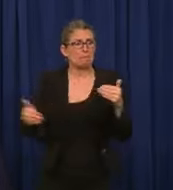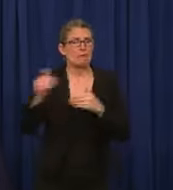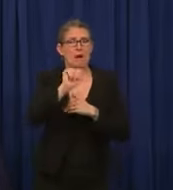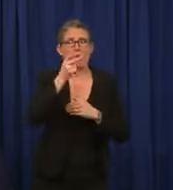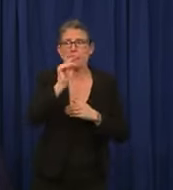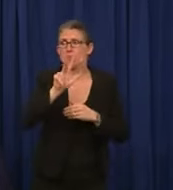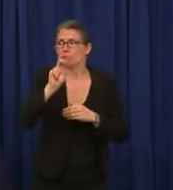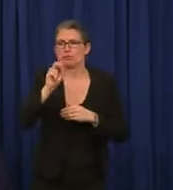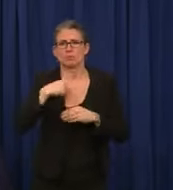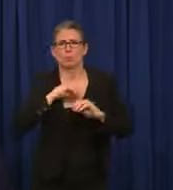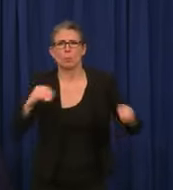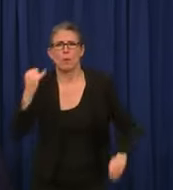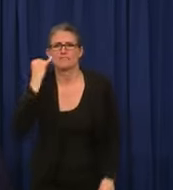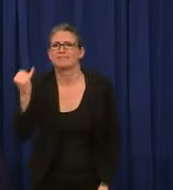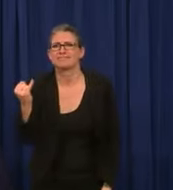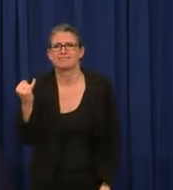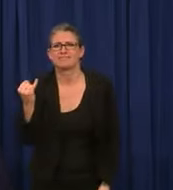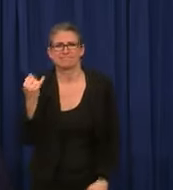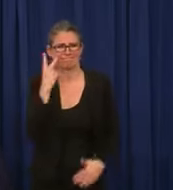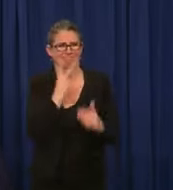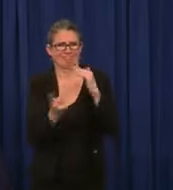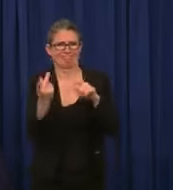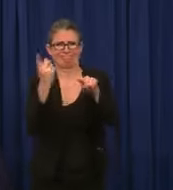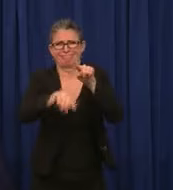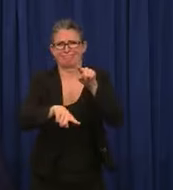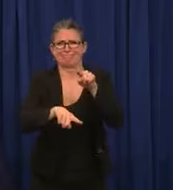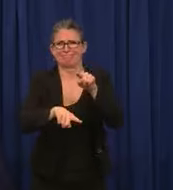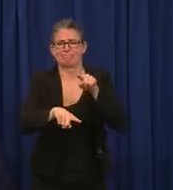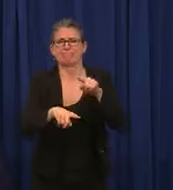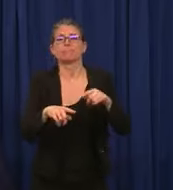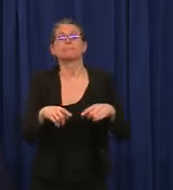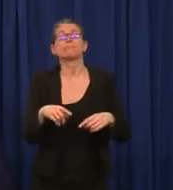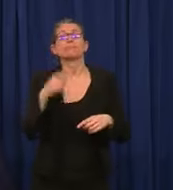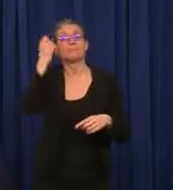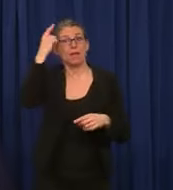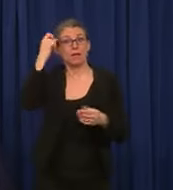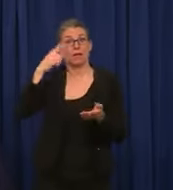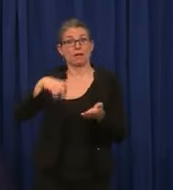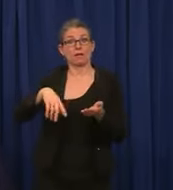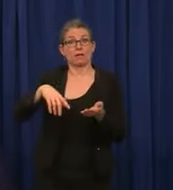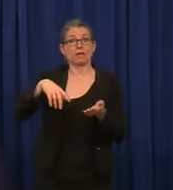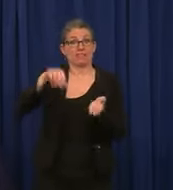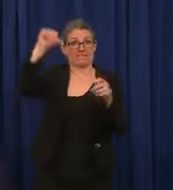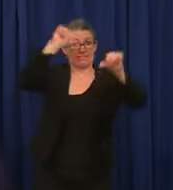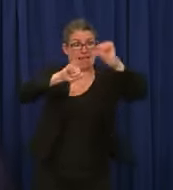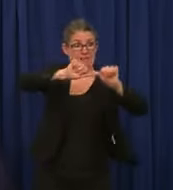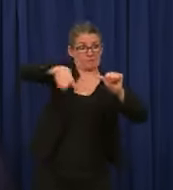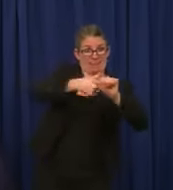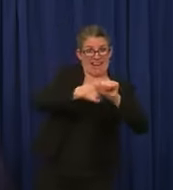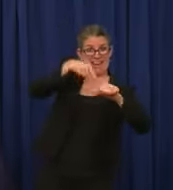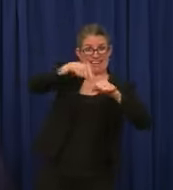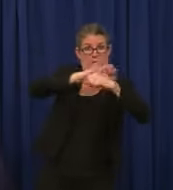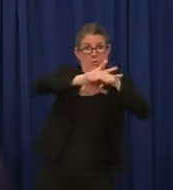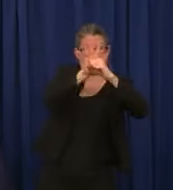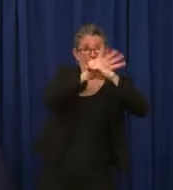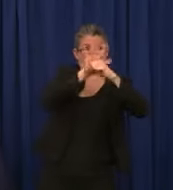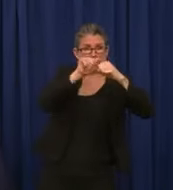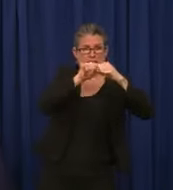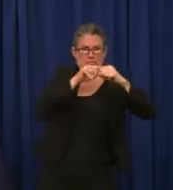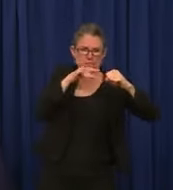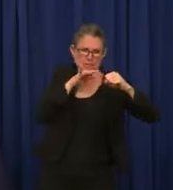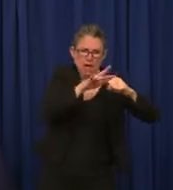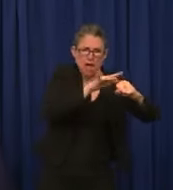what we know about the science of COVID-19 is that physical distancing is the best way